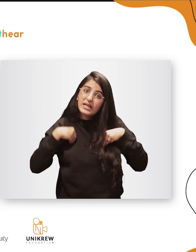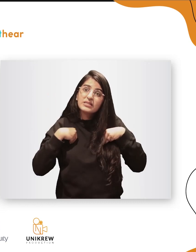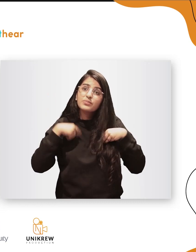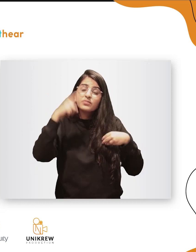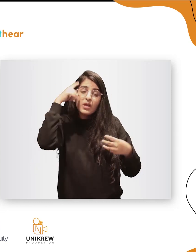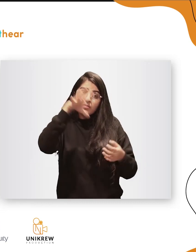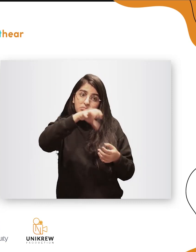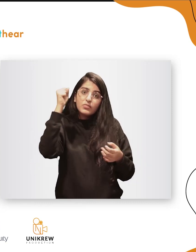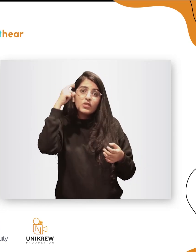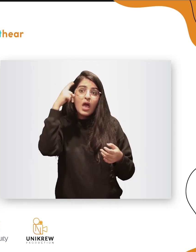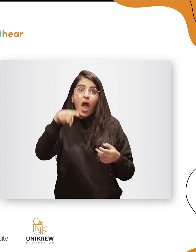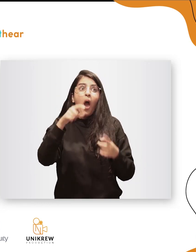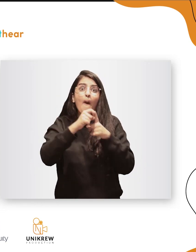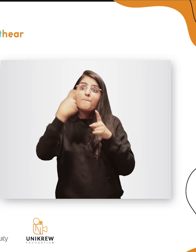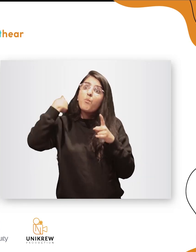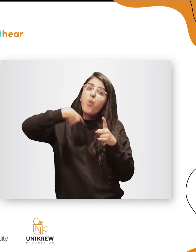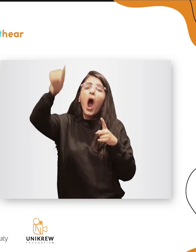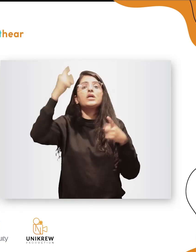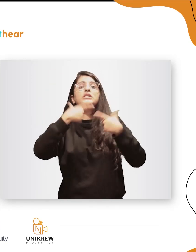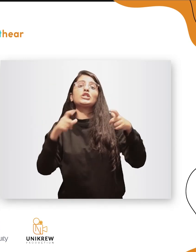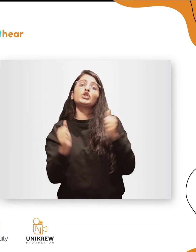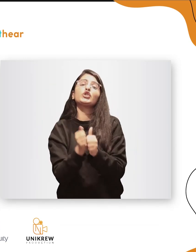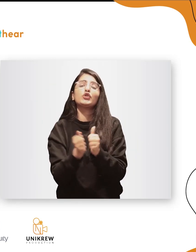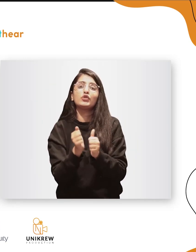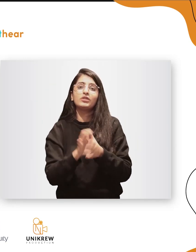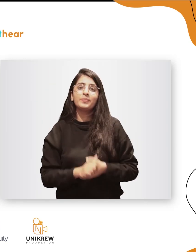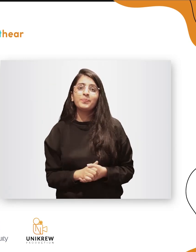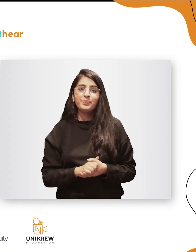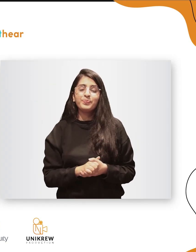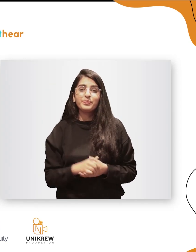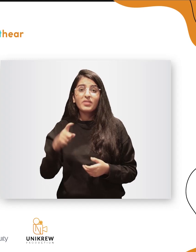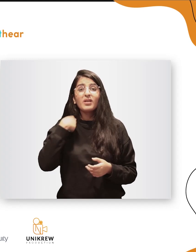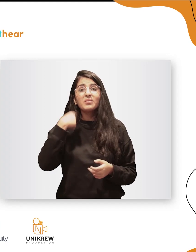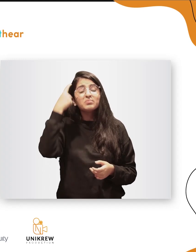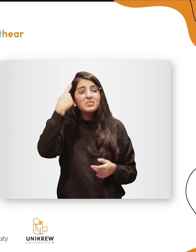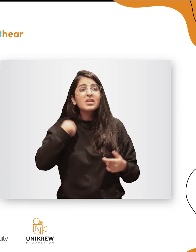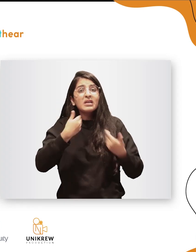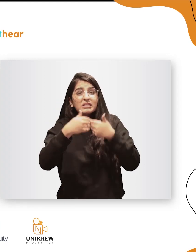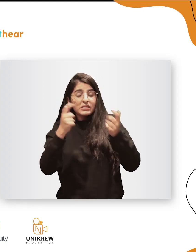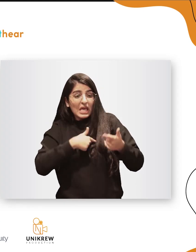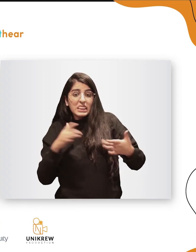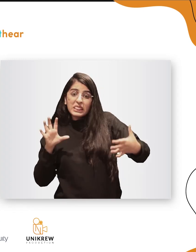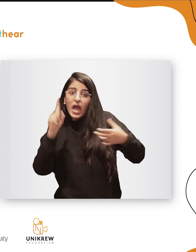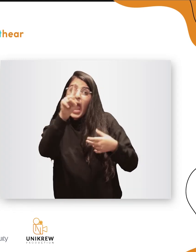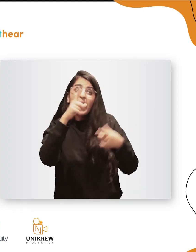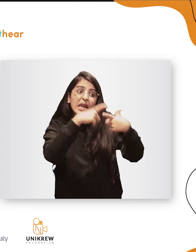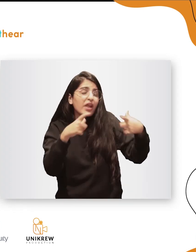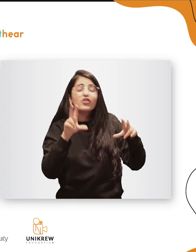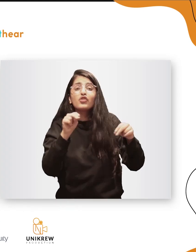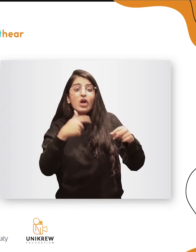to accept it and recognize it as a national language, and not just as a language officially, but let's open up our hearts and our